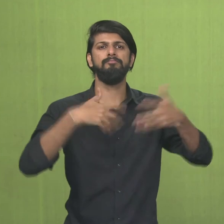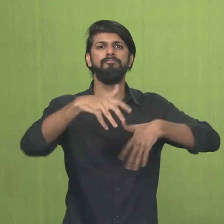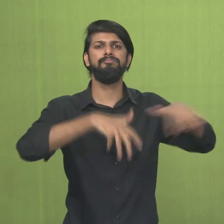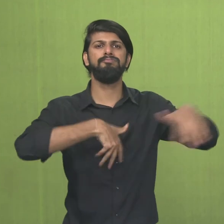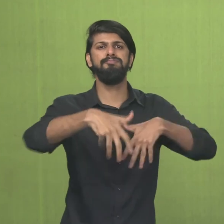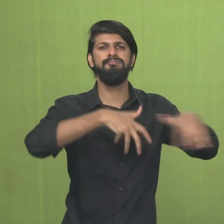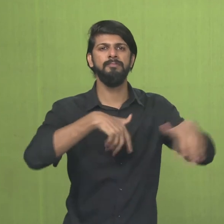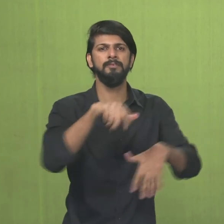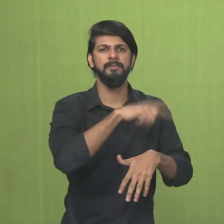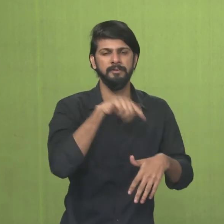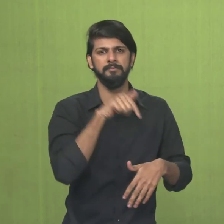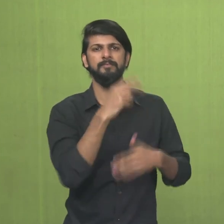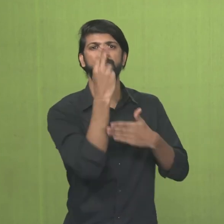The title is Market Scene.